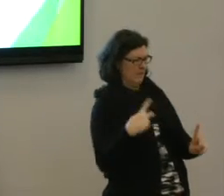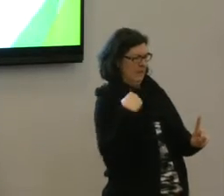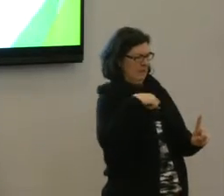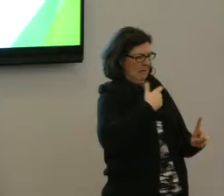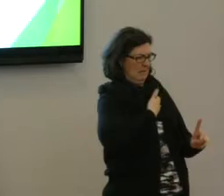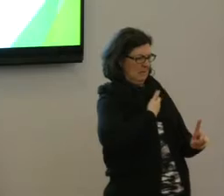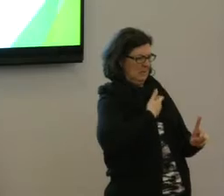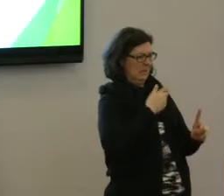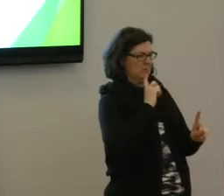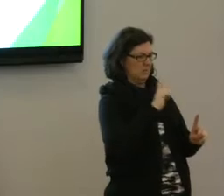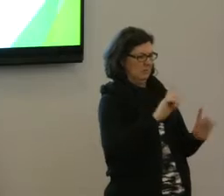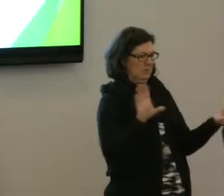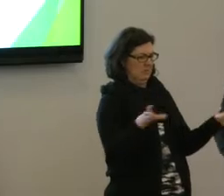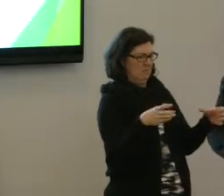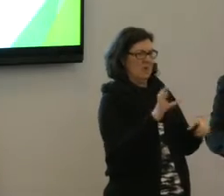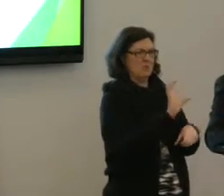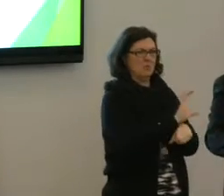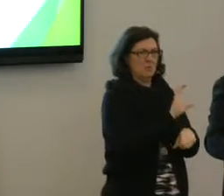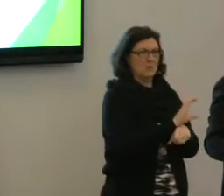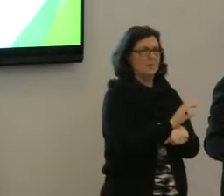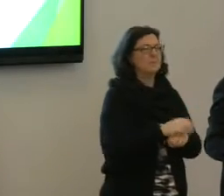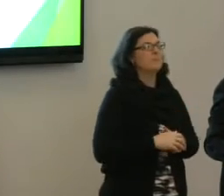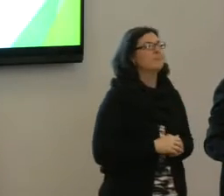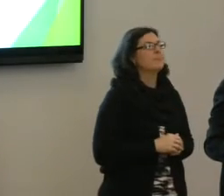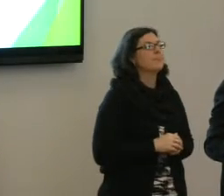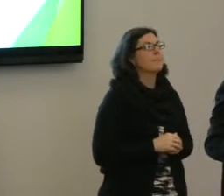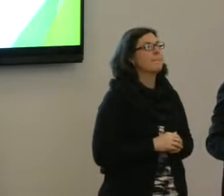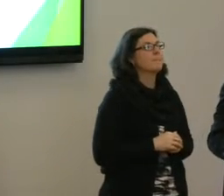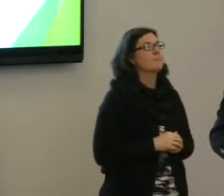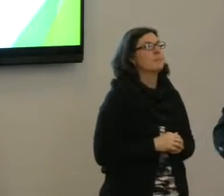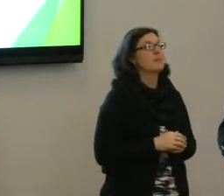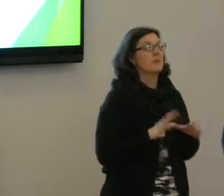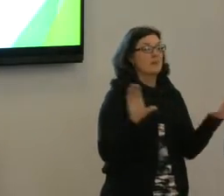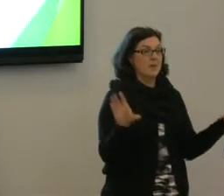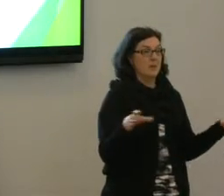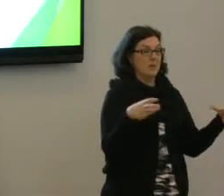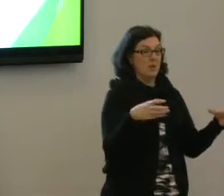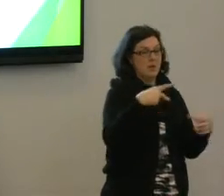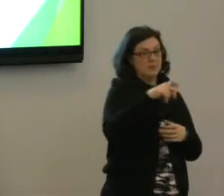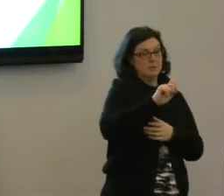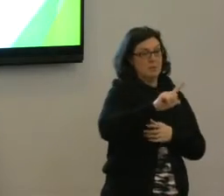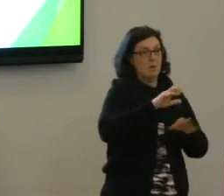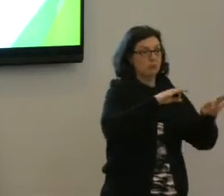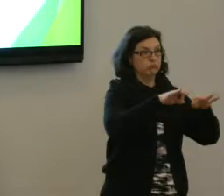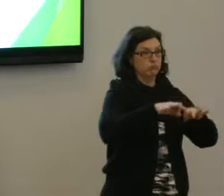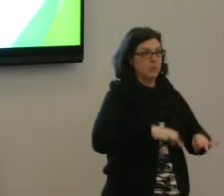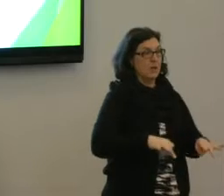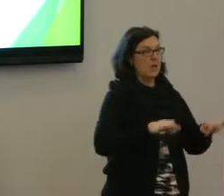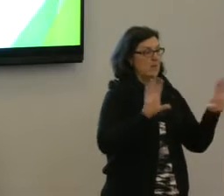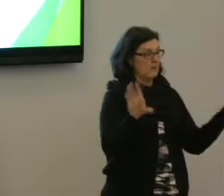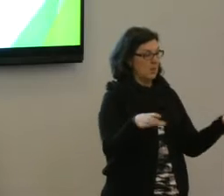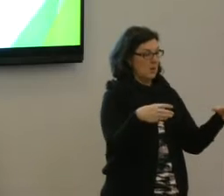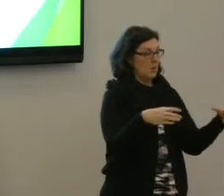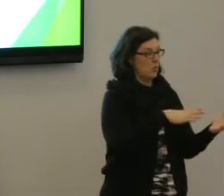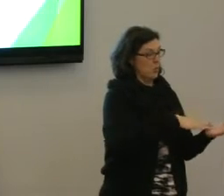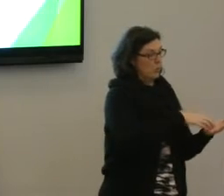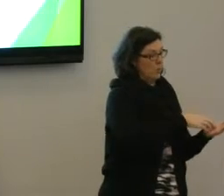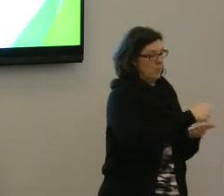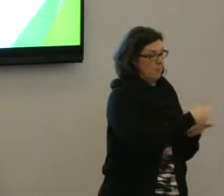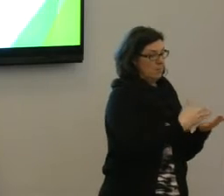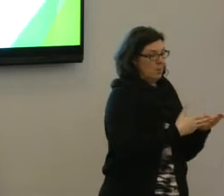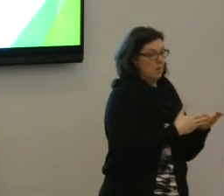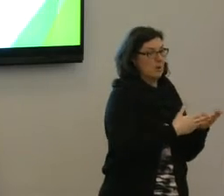of Christ? Do we see ourselves as that body of Christ as Paul defines it, where the weaker parts are